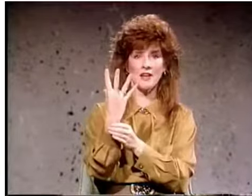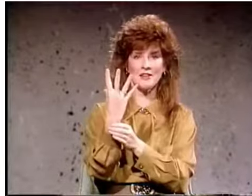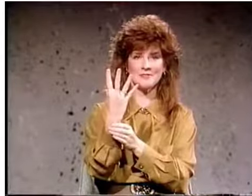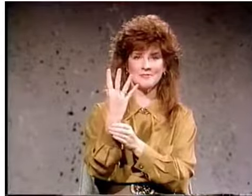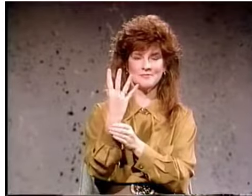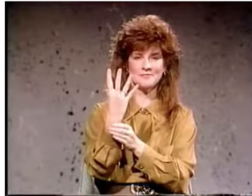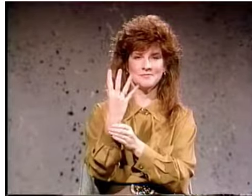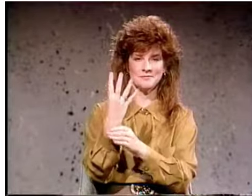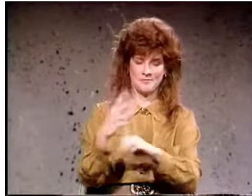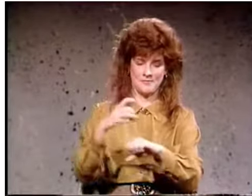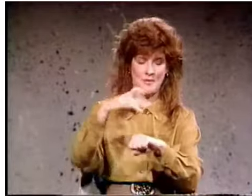spring,